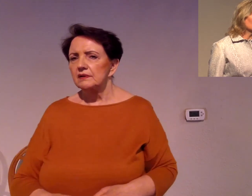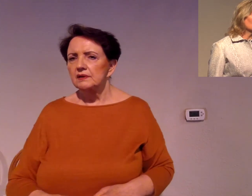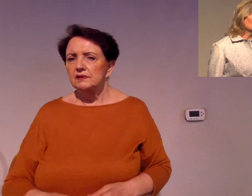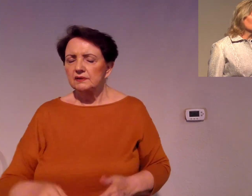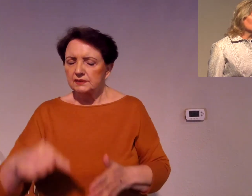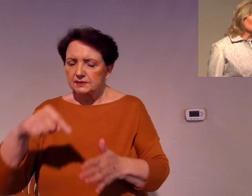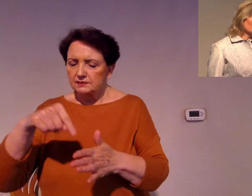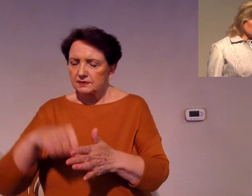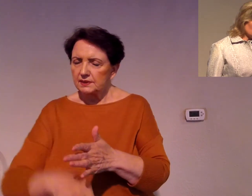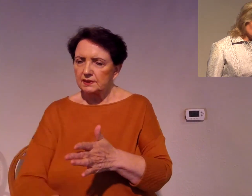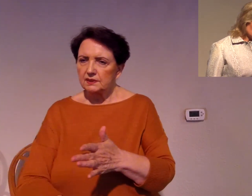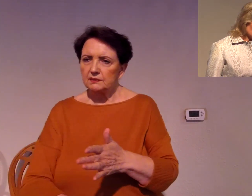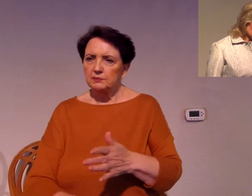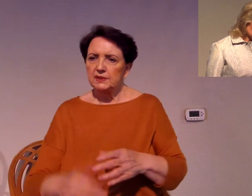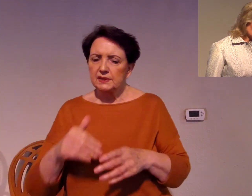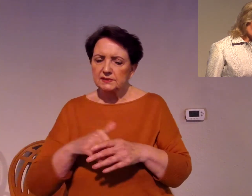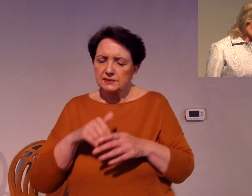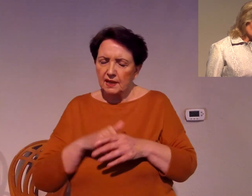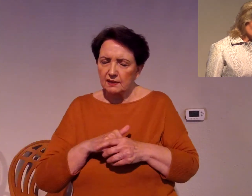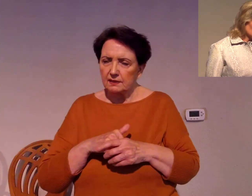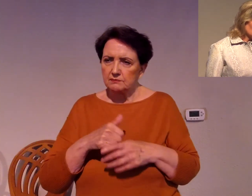Deep within me,